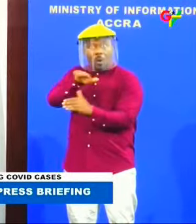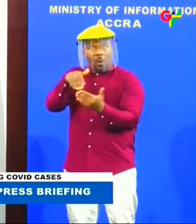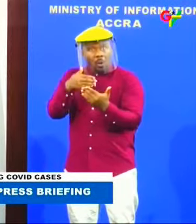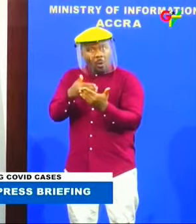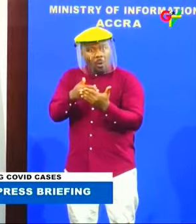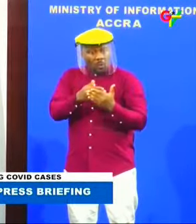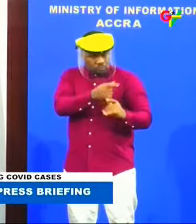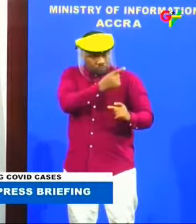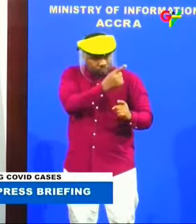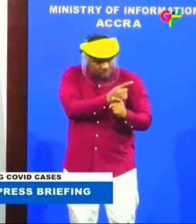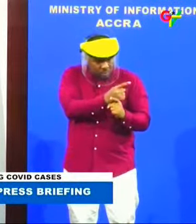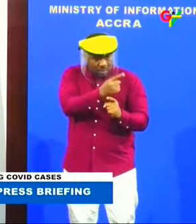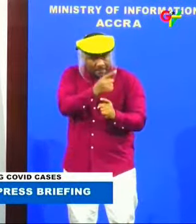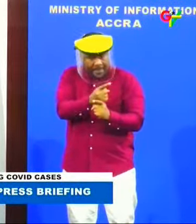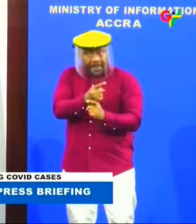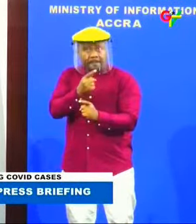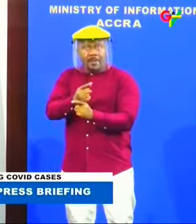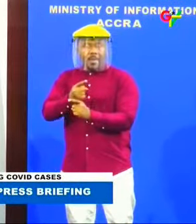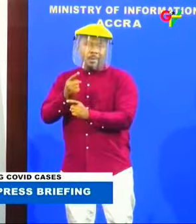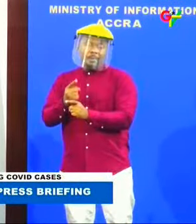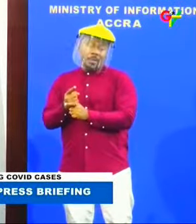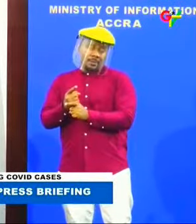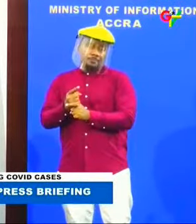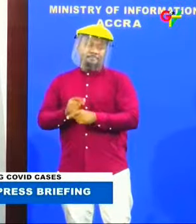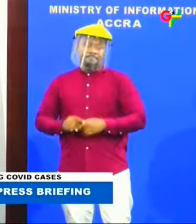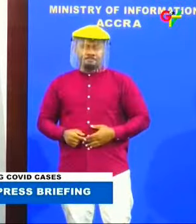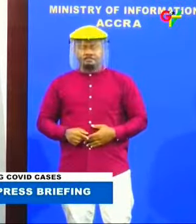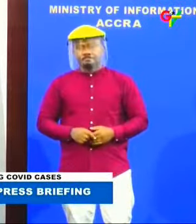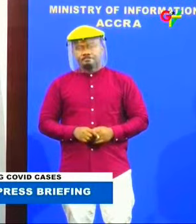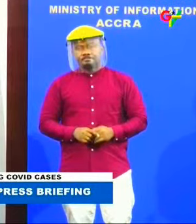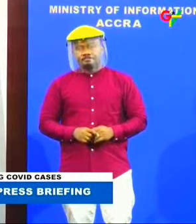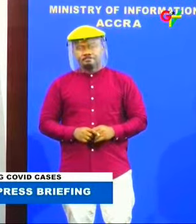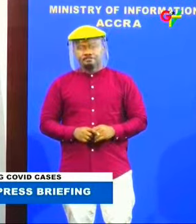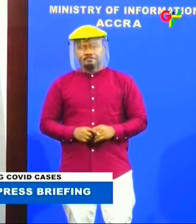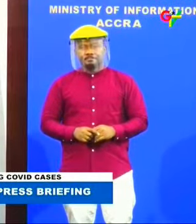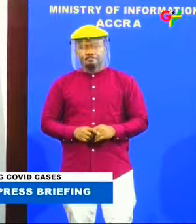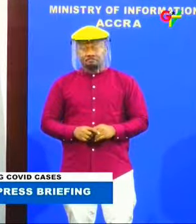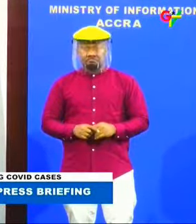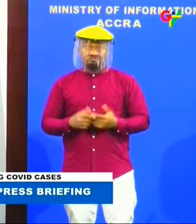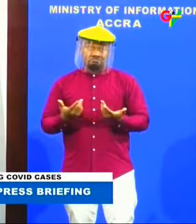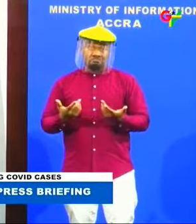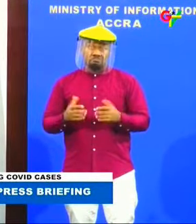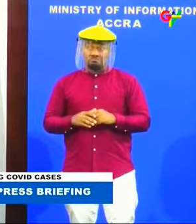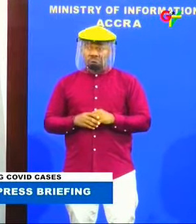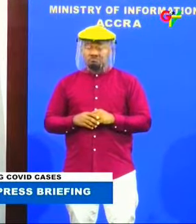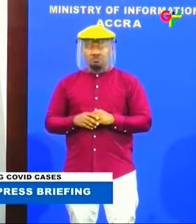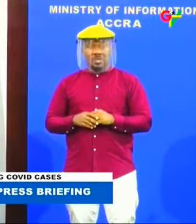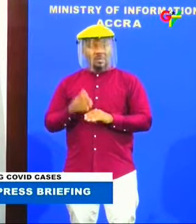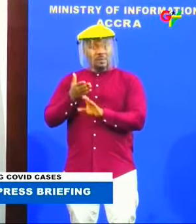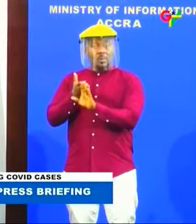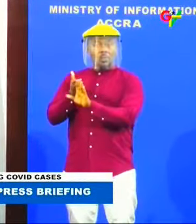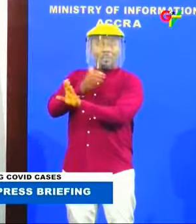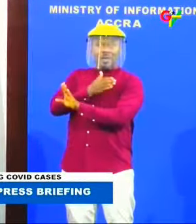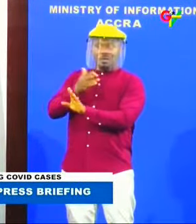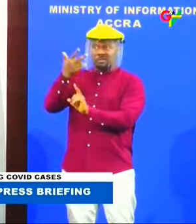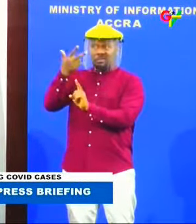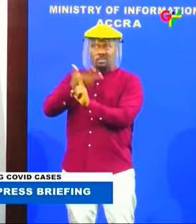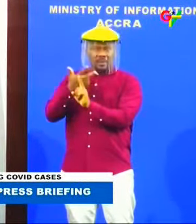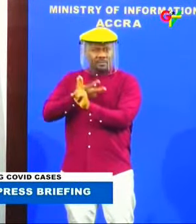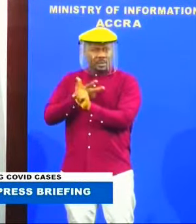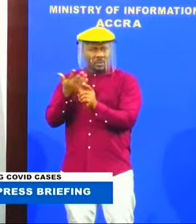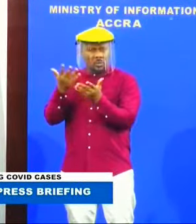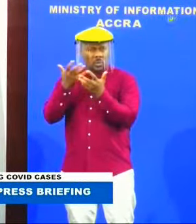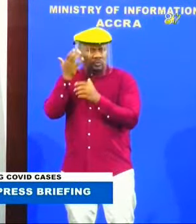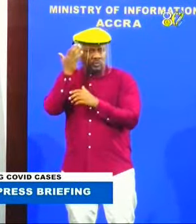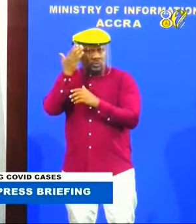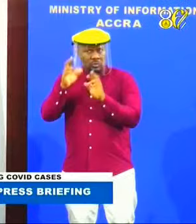procedures are done. We can even pick a report from about 3 months before and tell them to show us